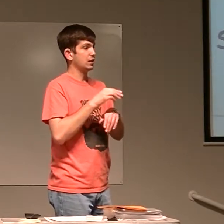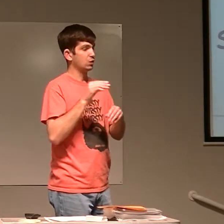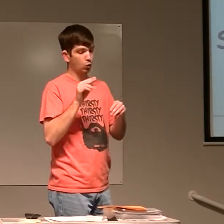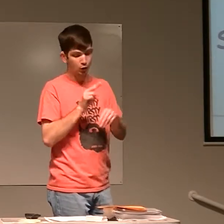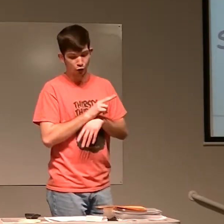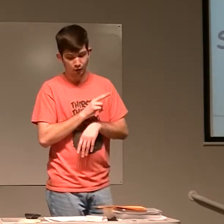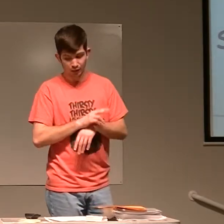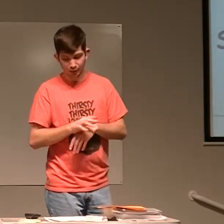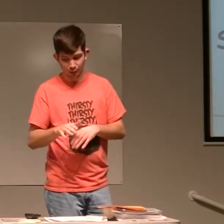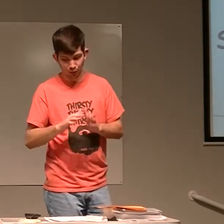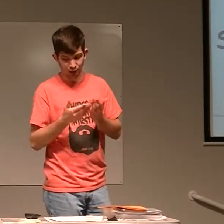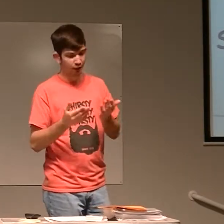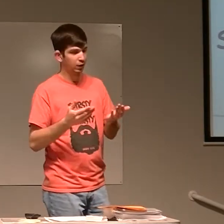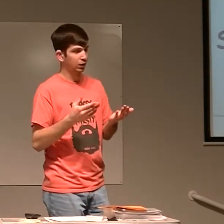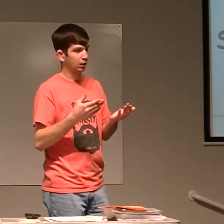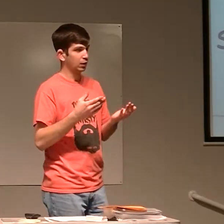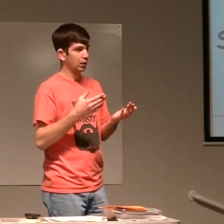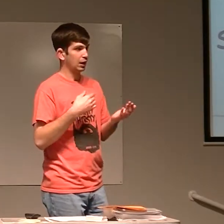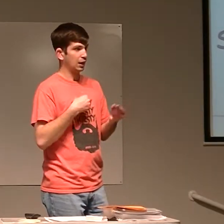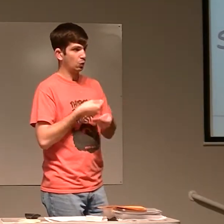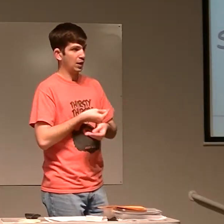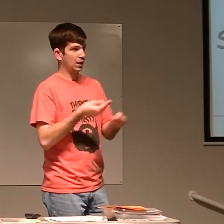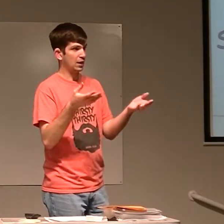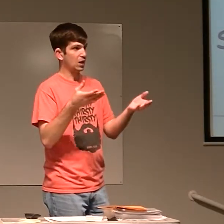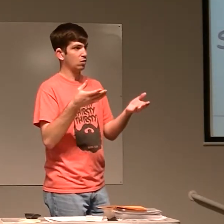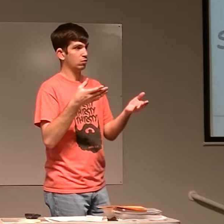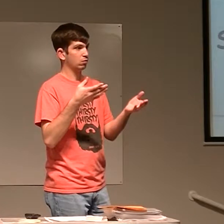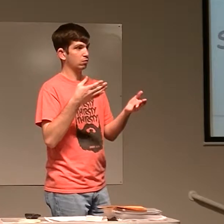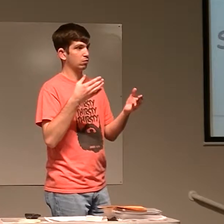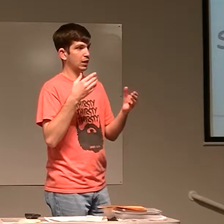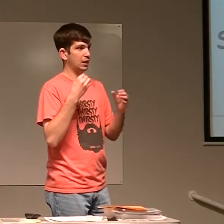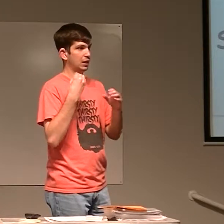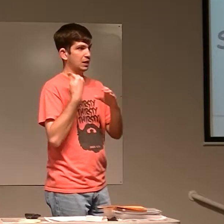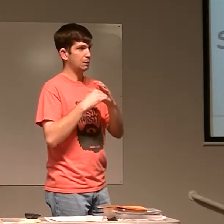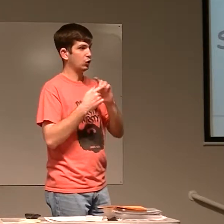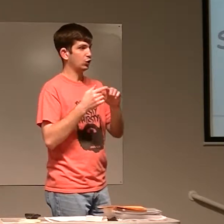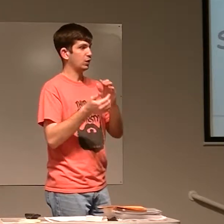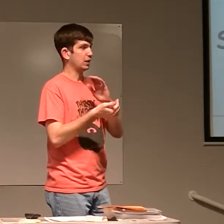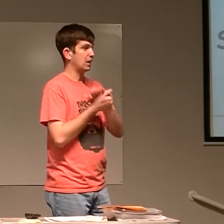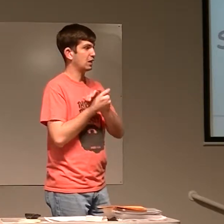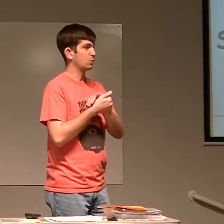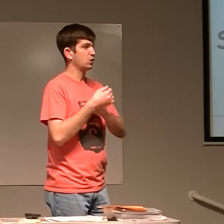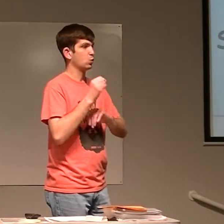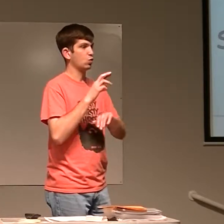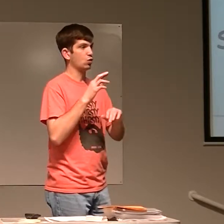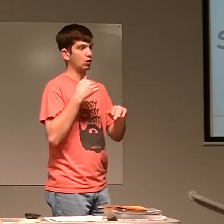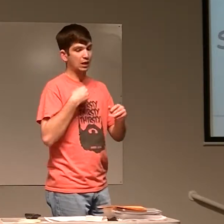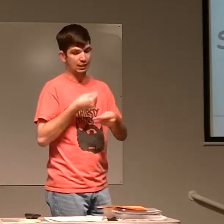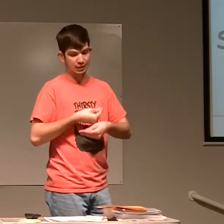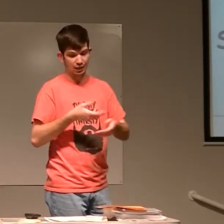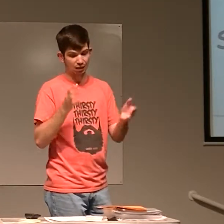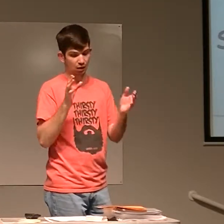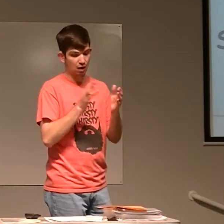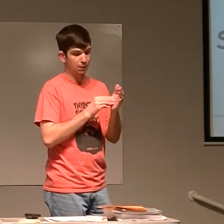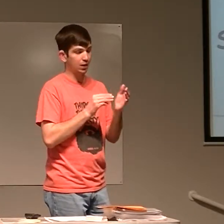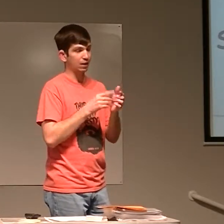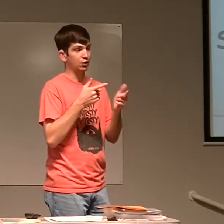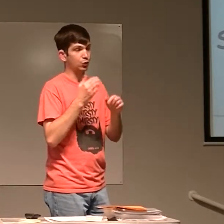we'll be using the book, and I will hand out and email you the attachment, or I can hand out the copy and let you